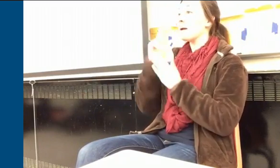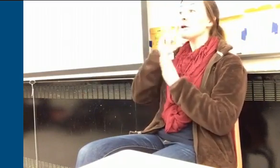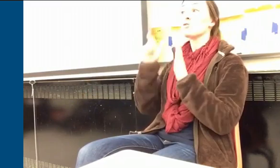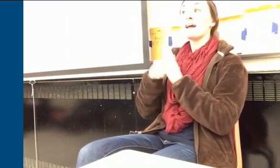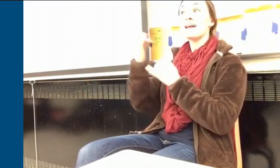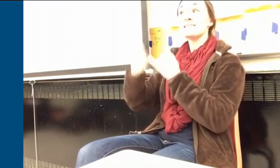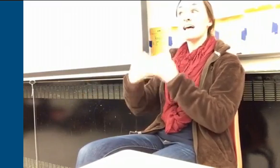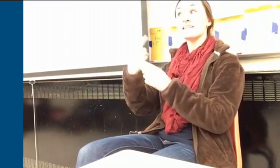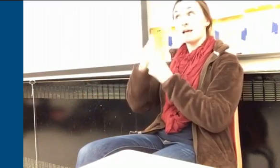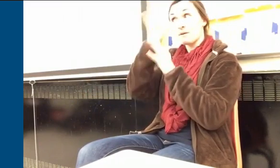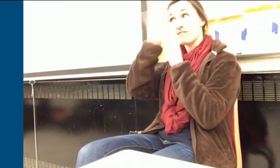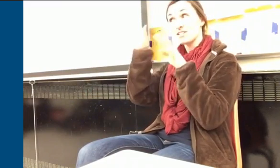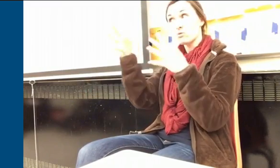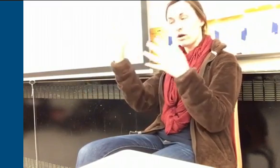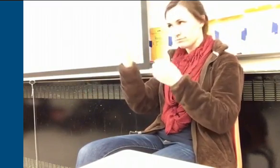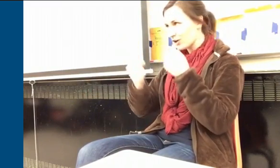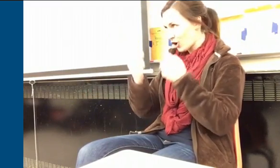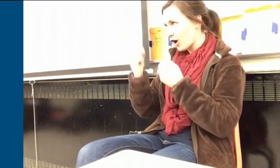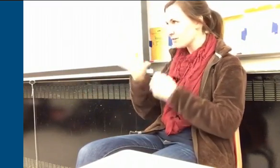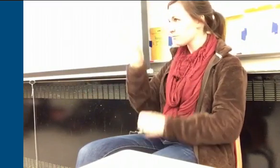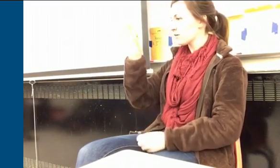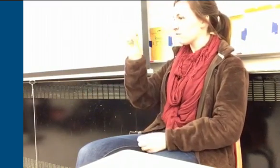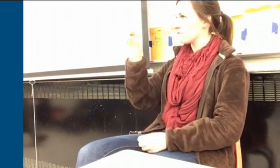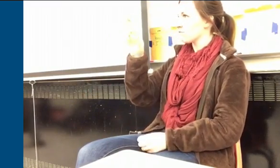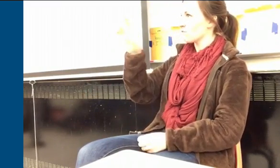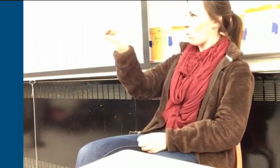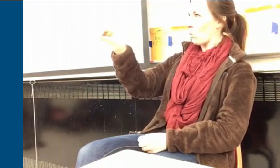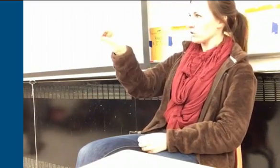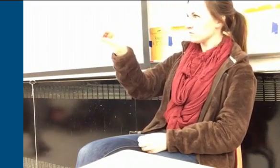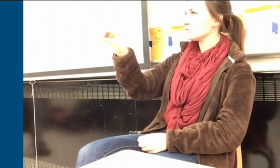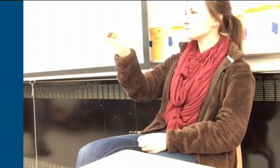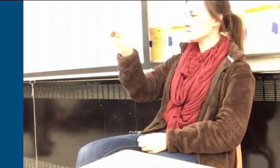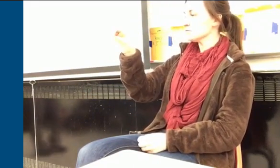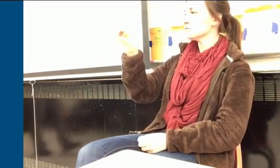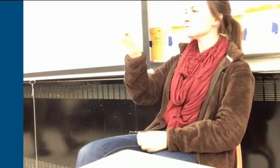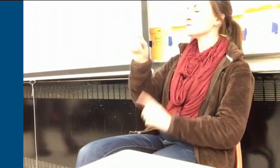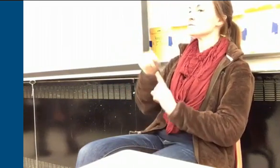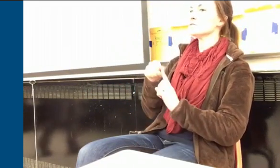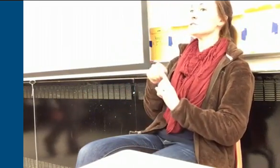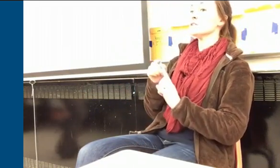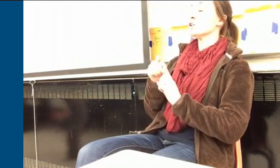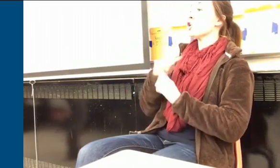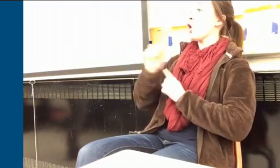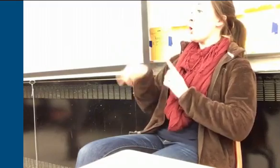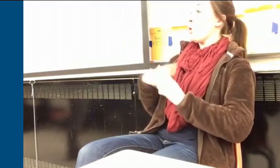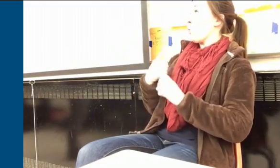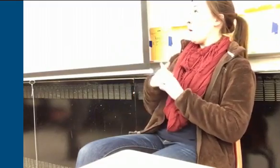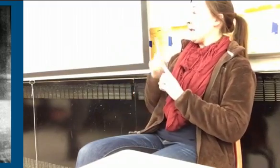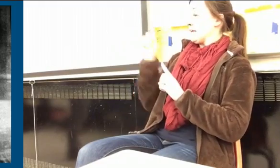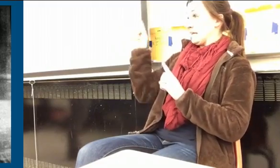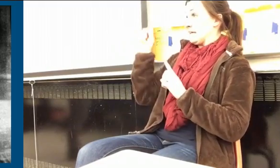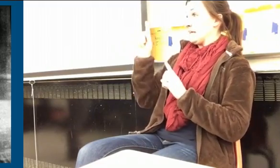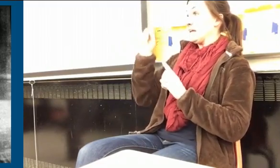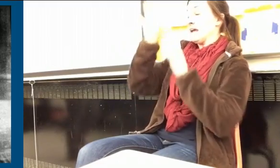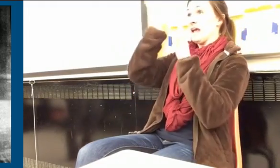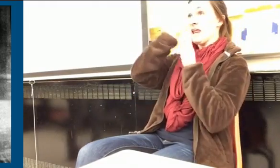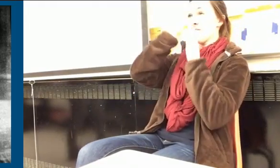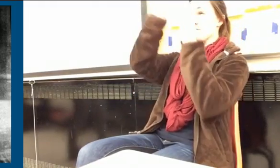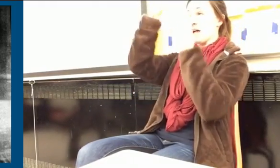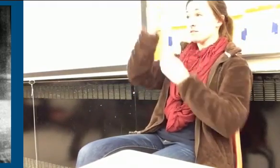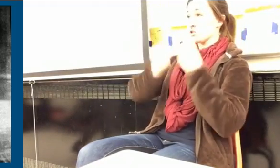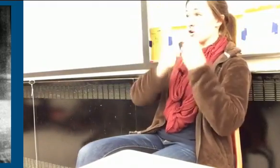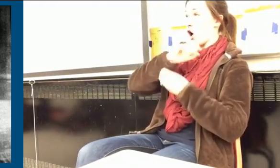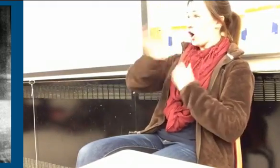What did he invent? A car. A car, right? Now, when he goes to invent his car, all